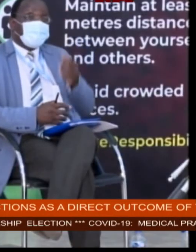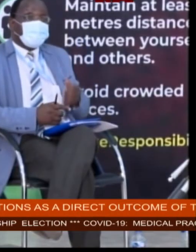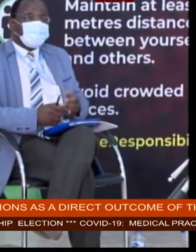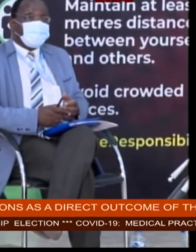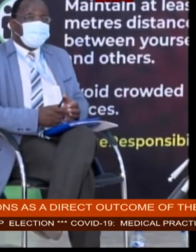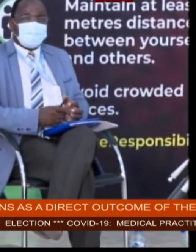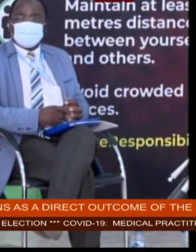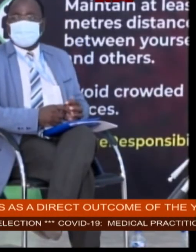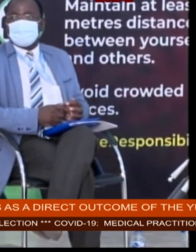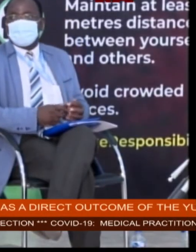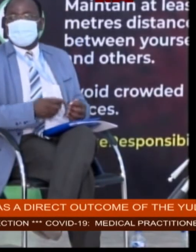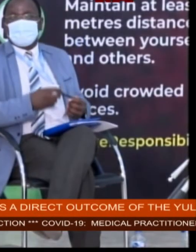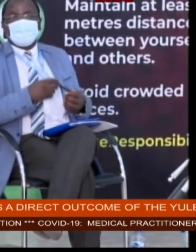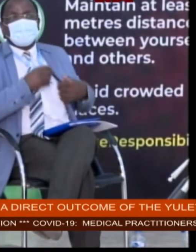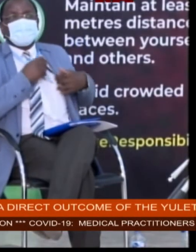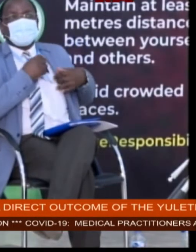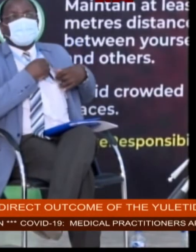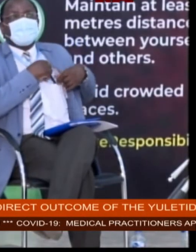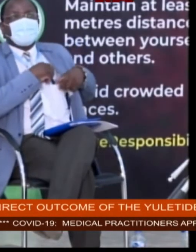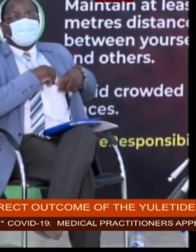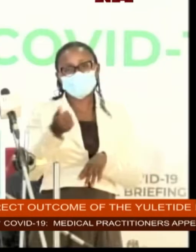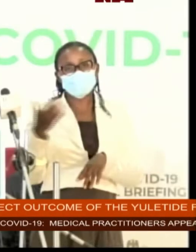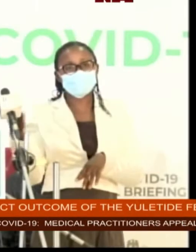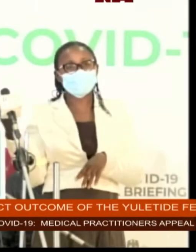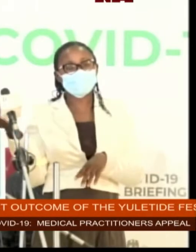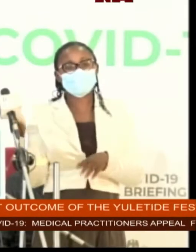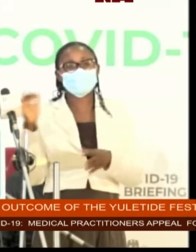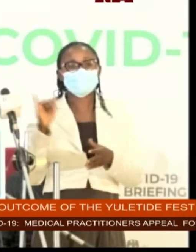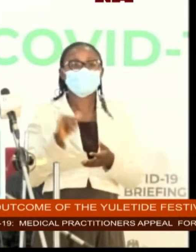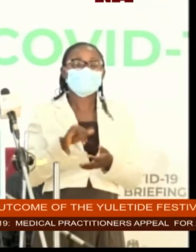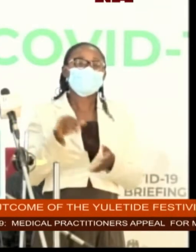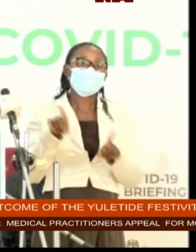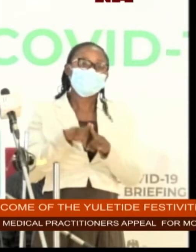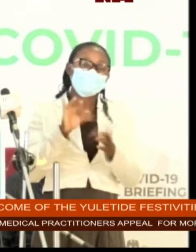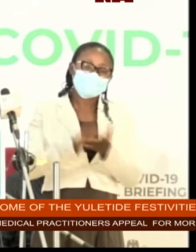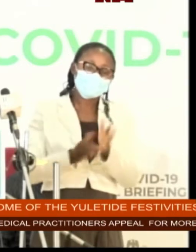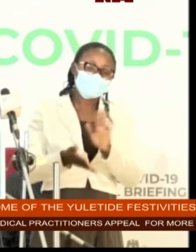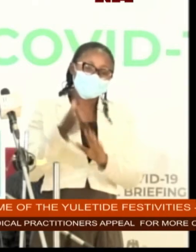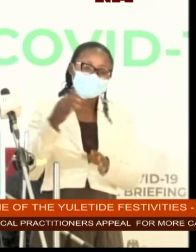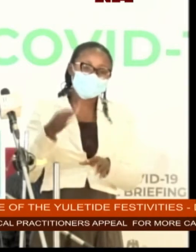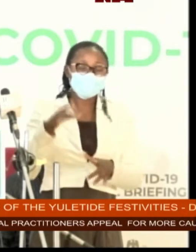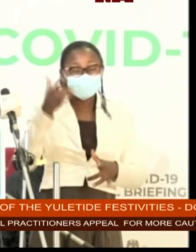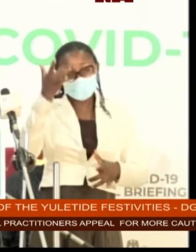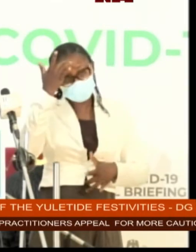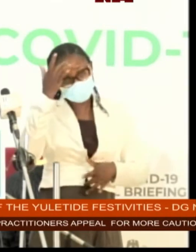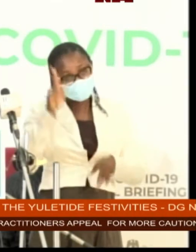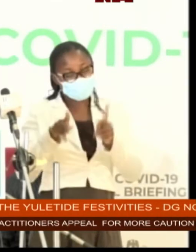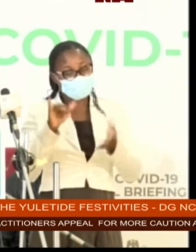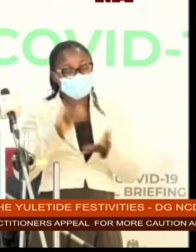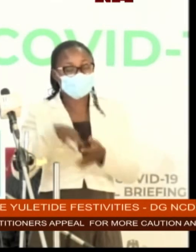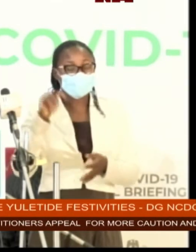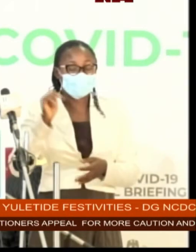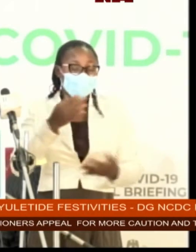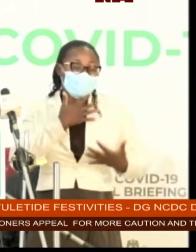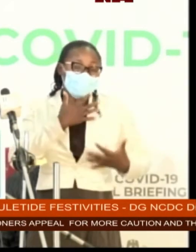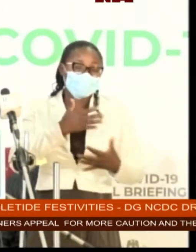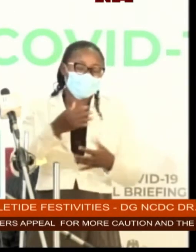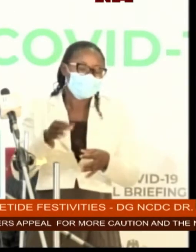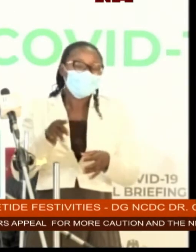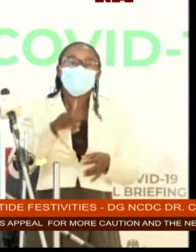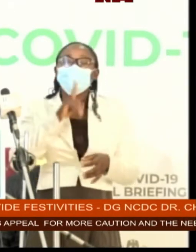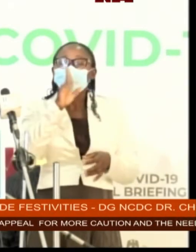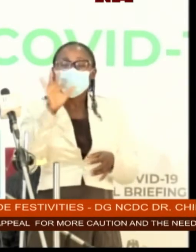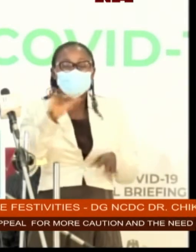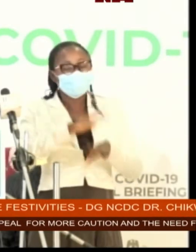and depending on the SpO2 level, that we now think of the ventilators. So that most of the patients that need oxygen really do not need a